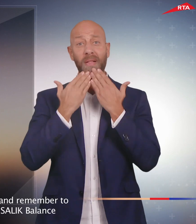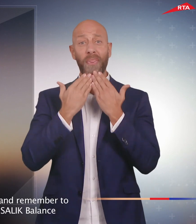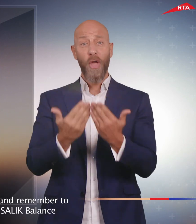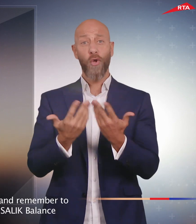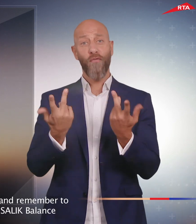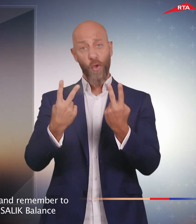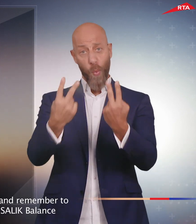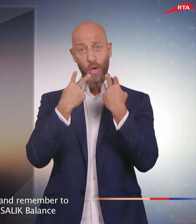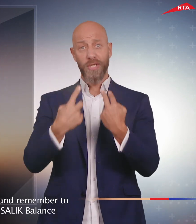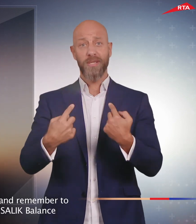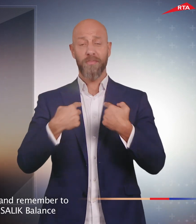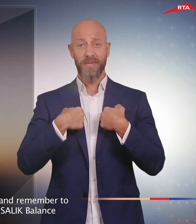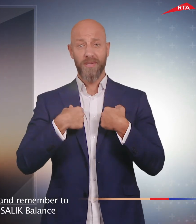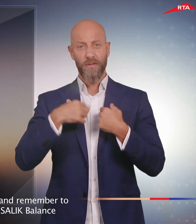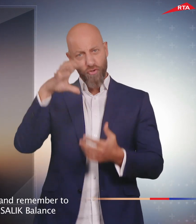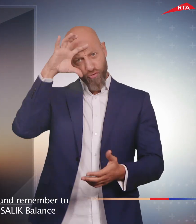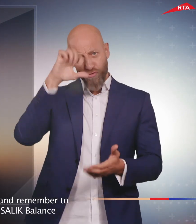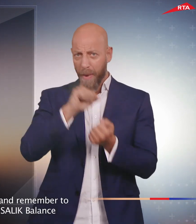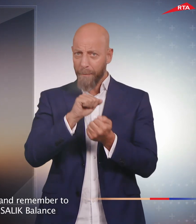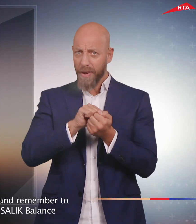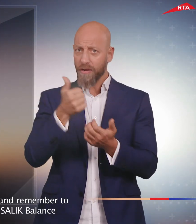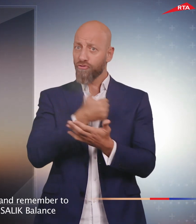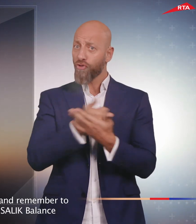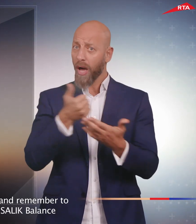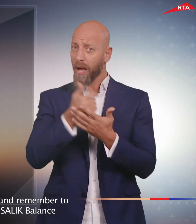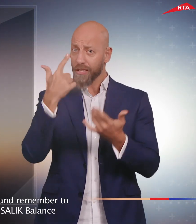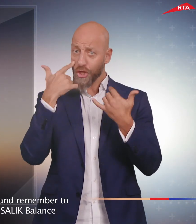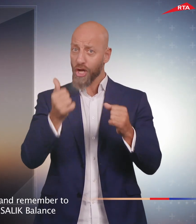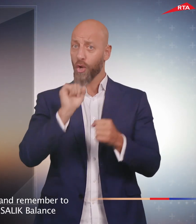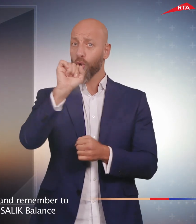Thank you for watching, and remember to regularly check your Salik balance.